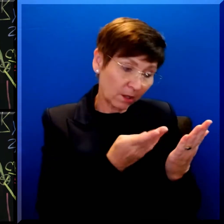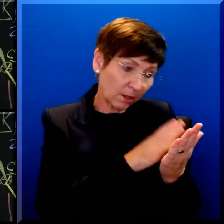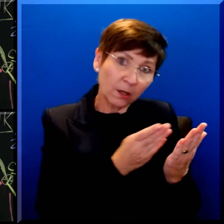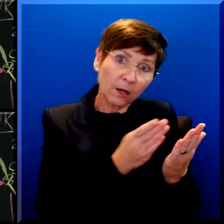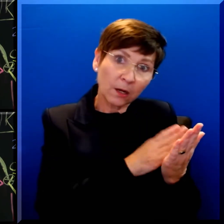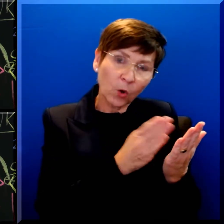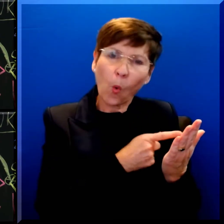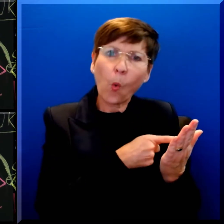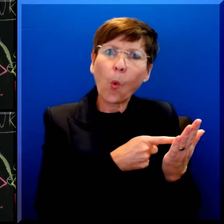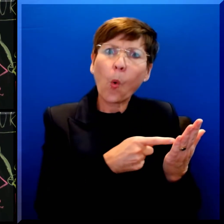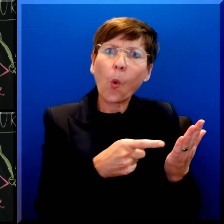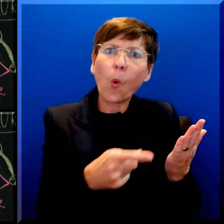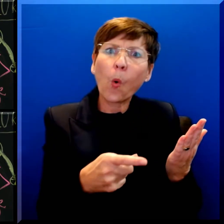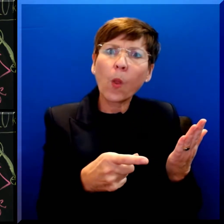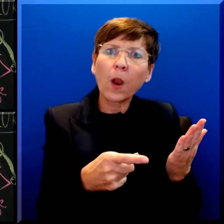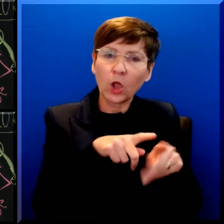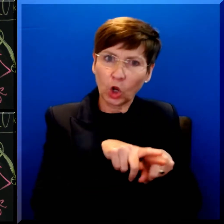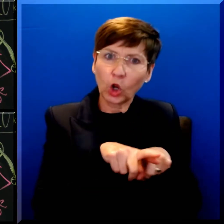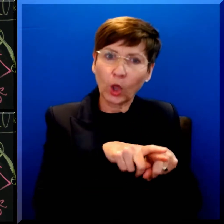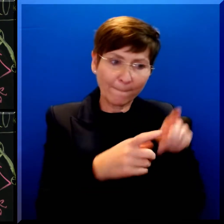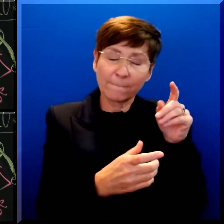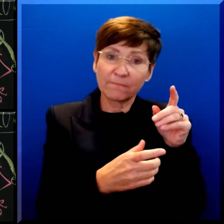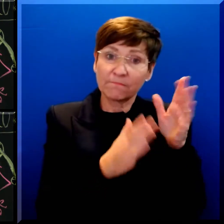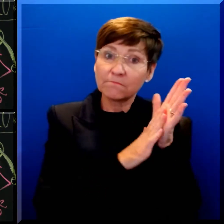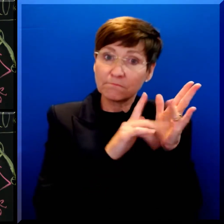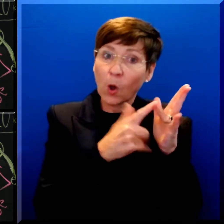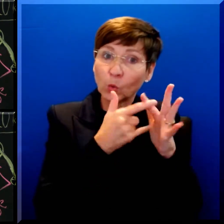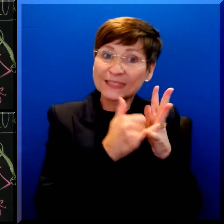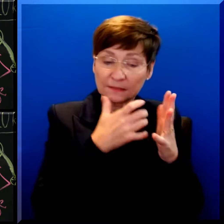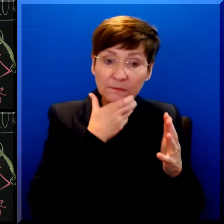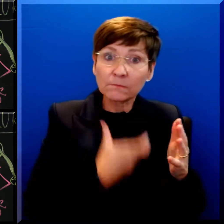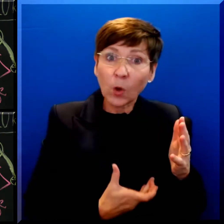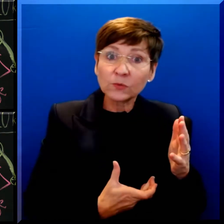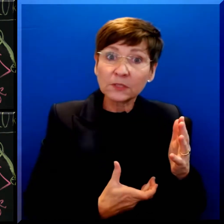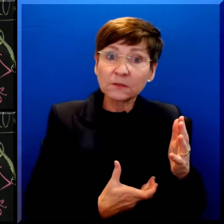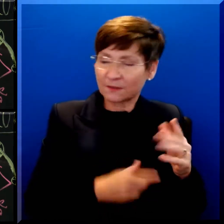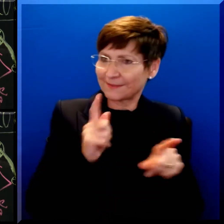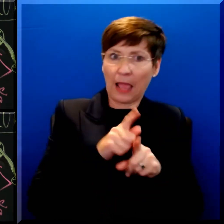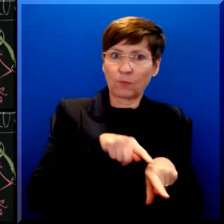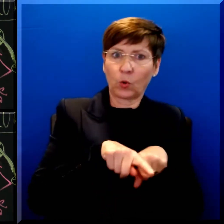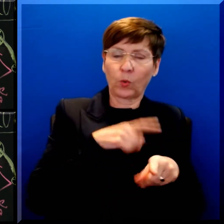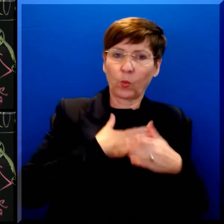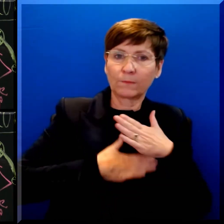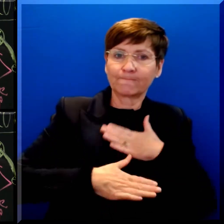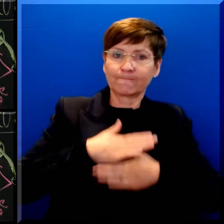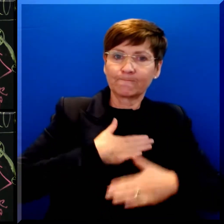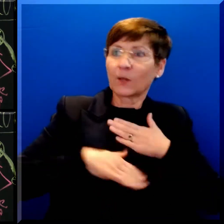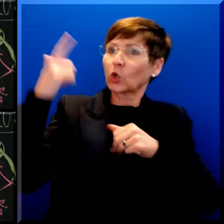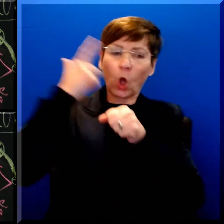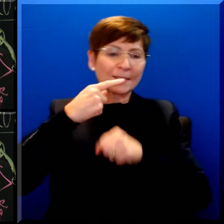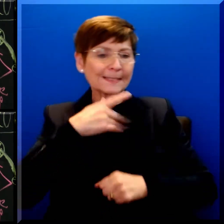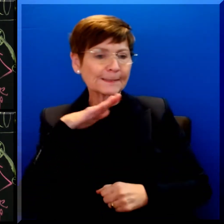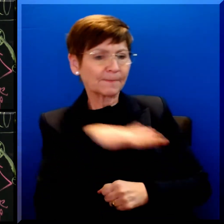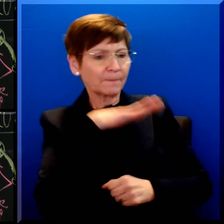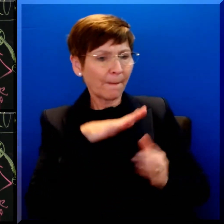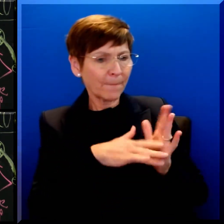graduate of the school of waiting? Heroes of the faith like Moses. You know what God told Moses? He said, Moses, I'm going to use you to deliver my people from